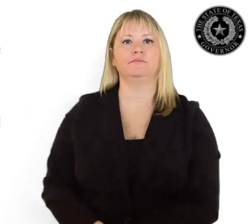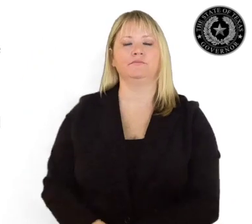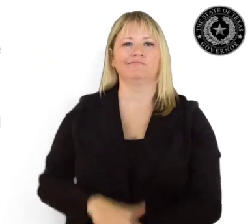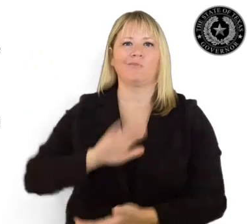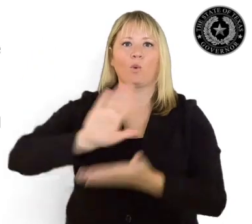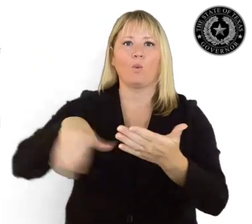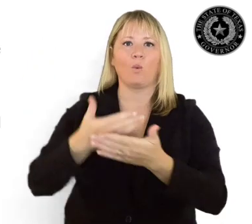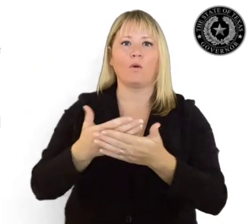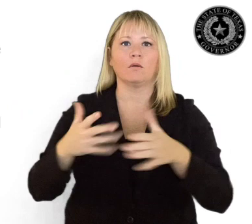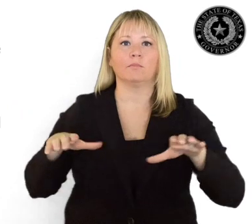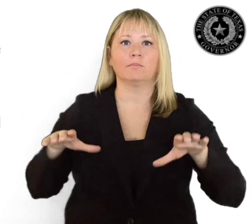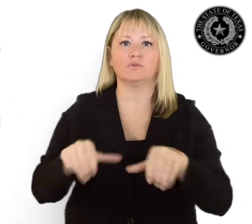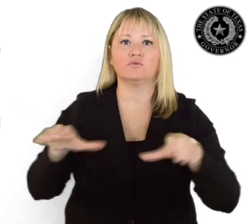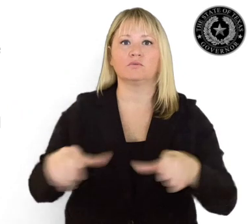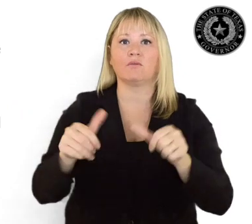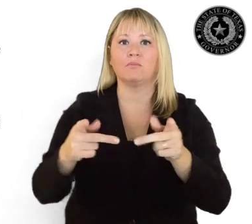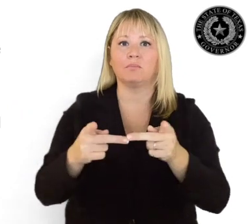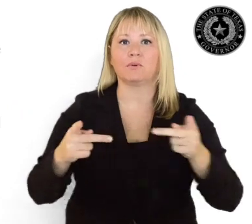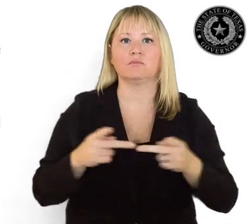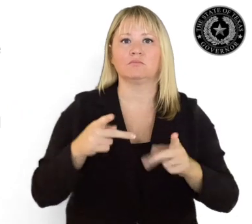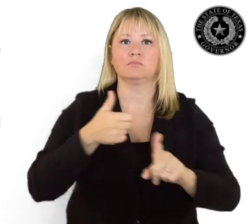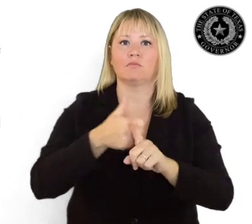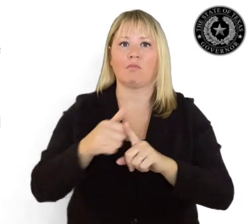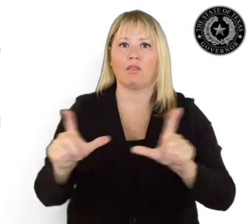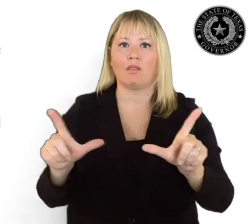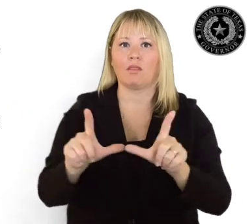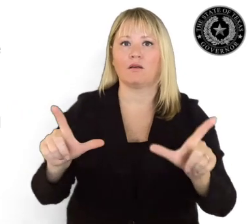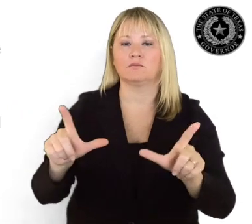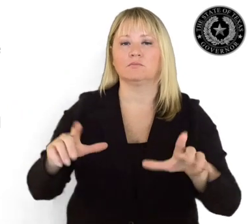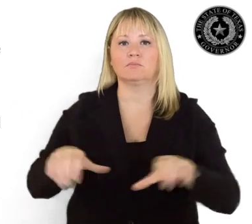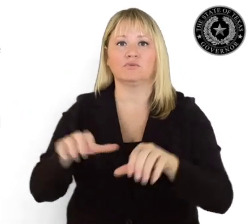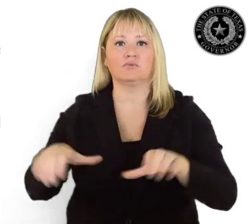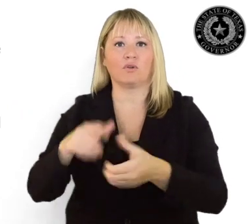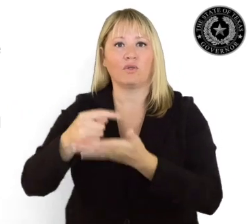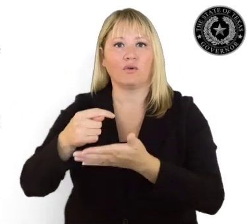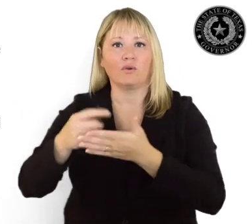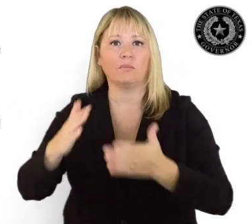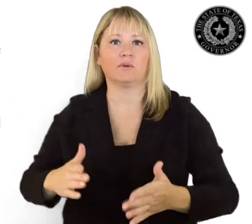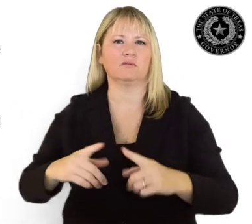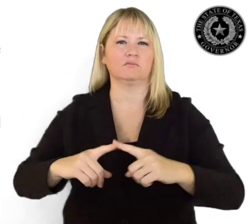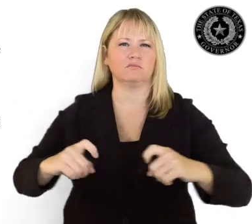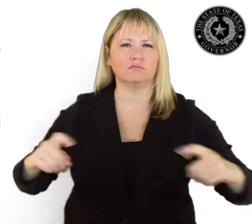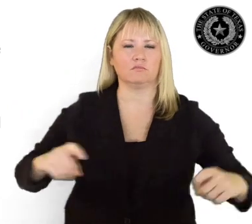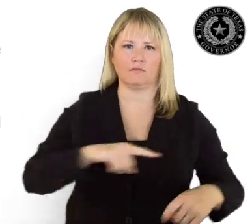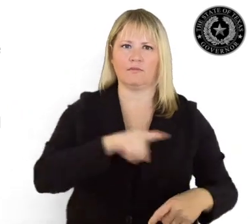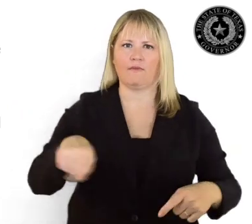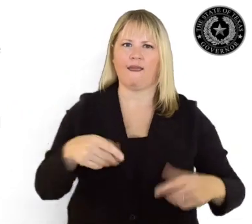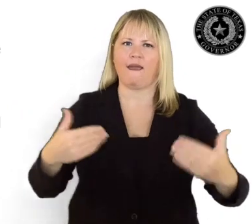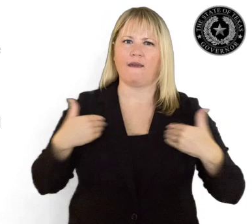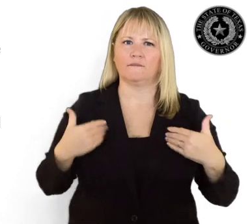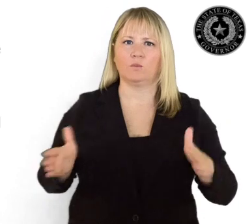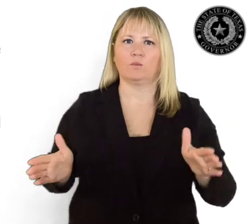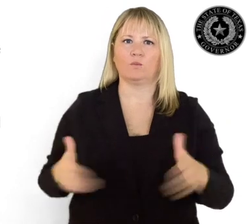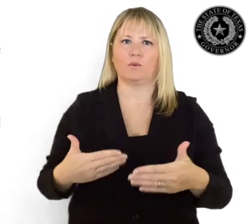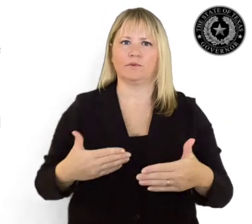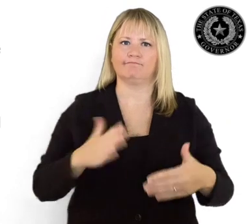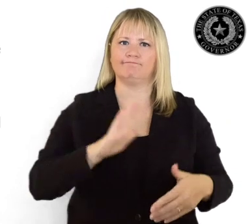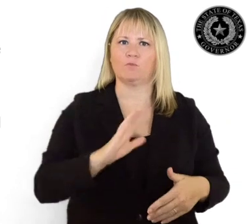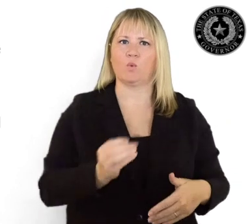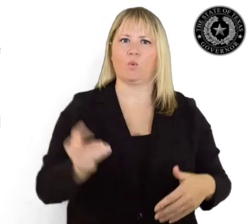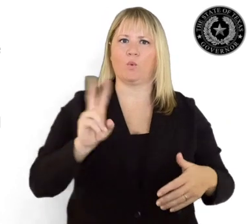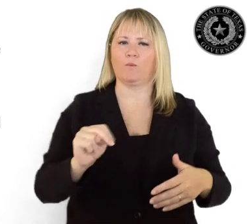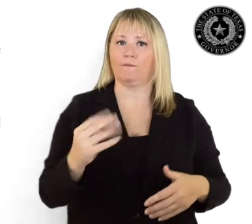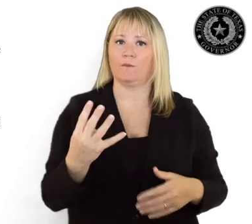to practice under Chapter 455 of the Texas Occupations Code practice their trade.